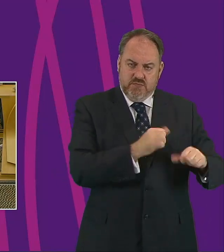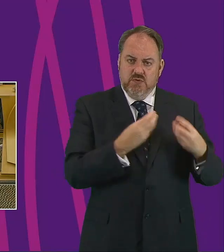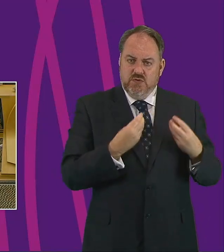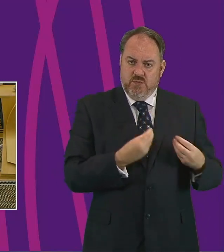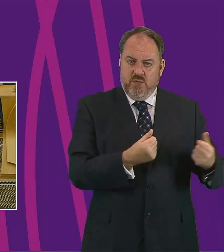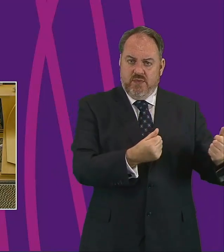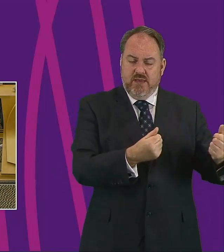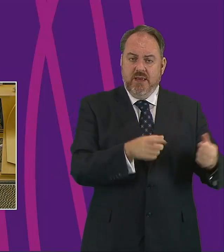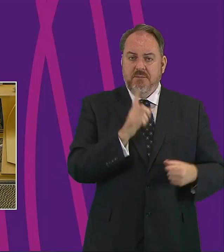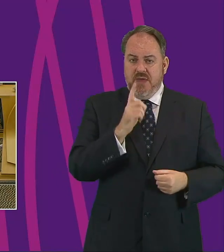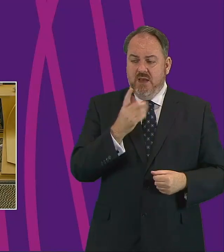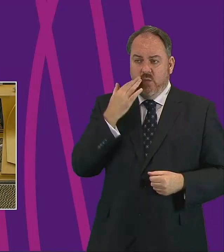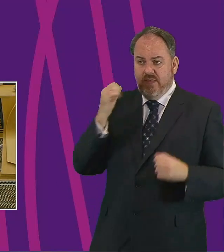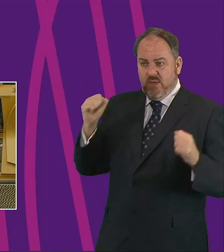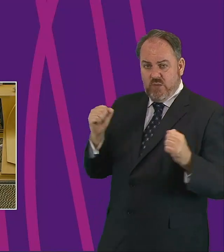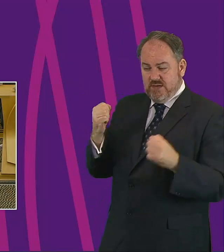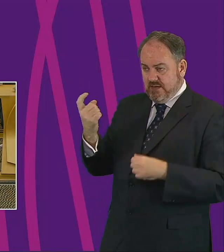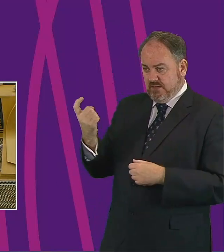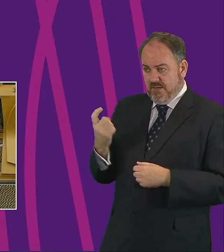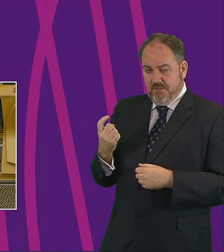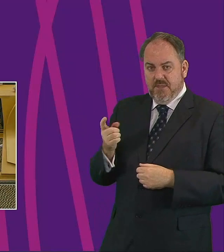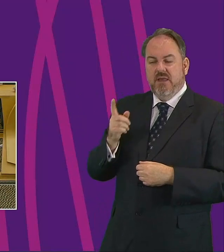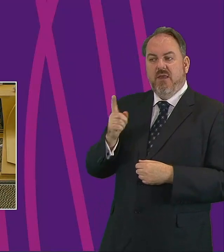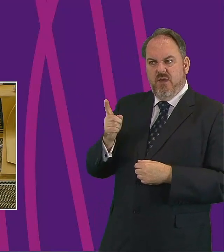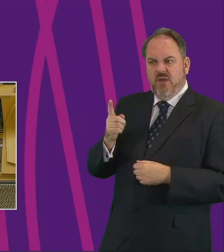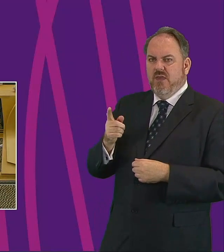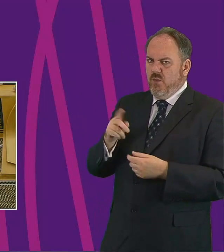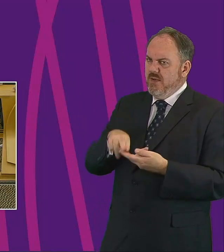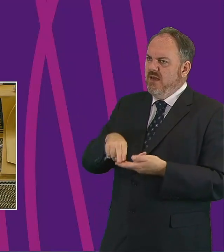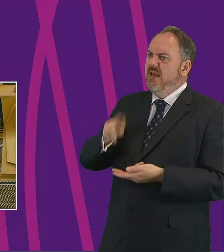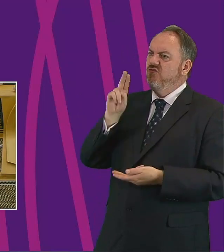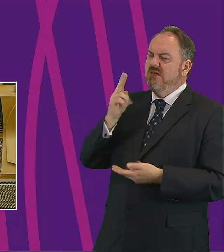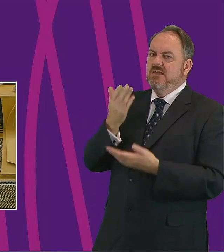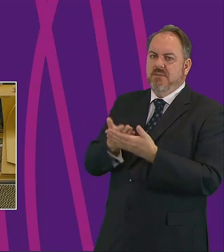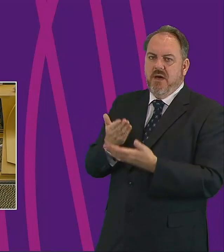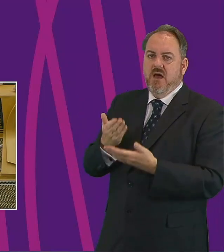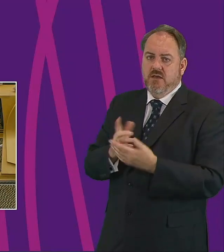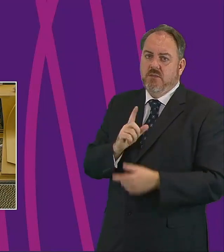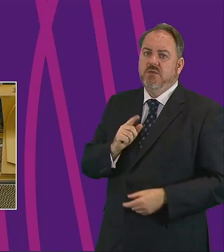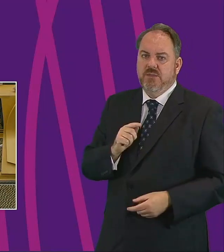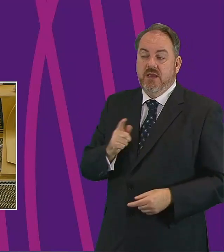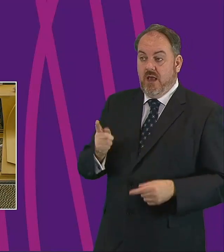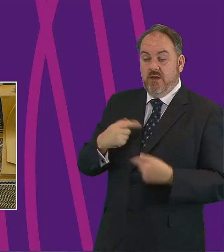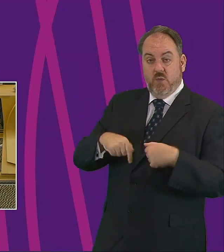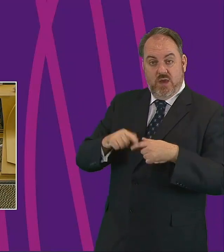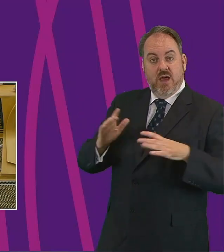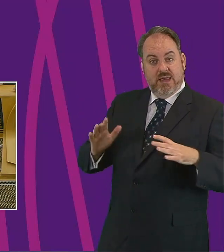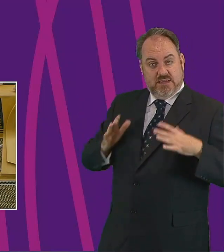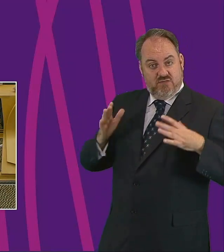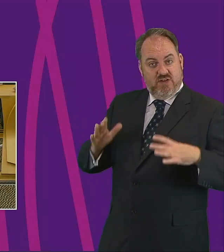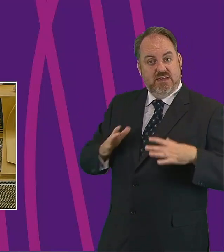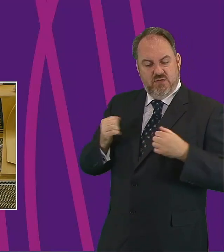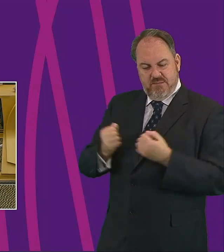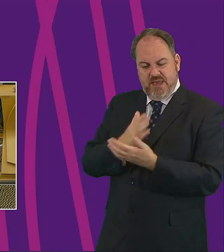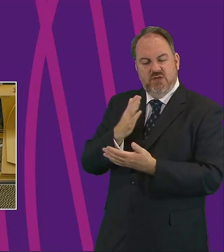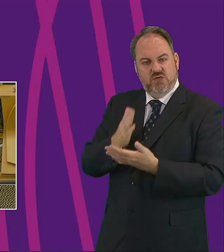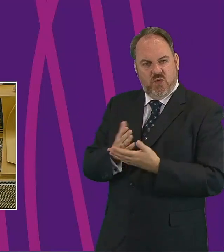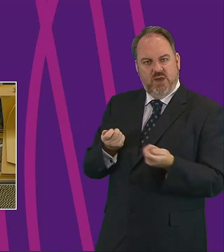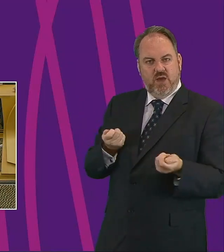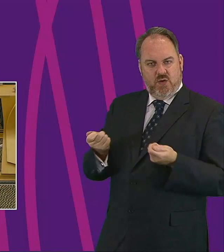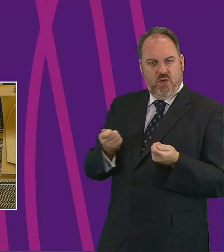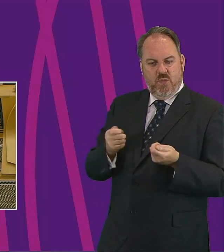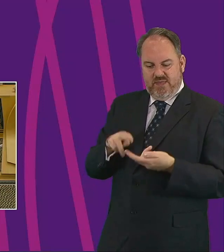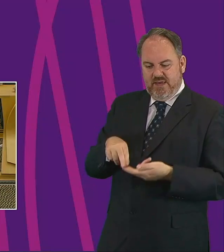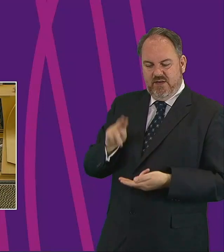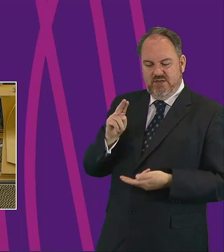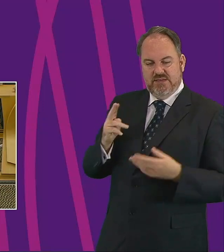into winter where these pressures become much more significant again, and therefore we are looking ahead to make sure we can cope with that.